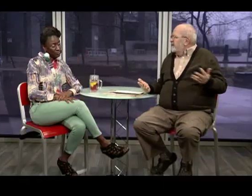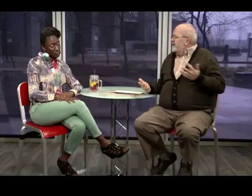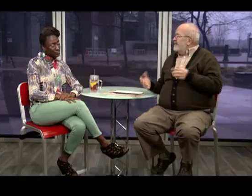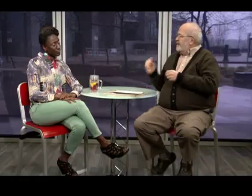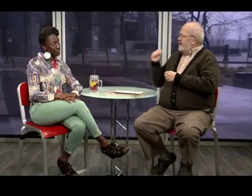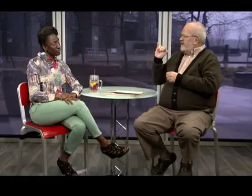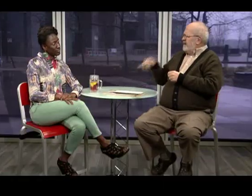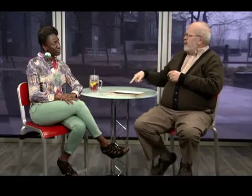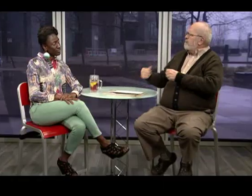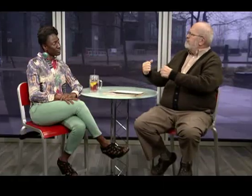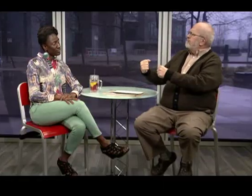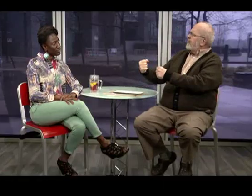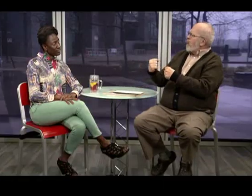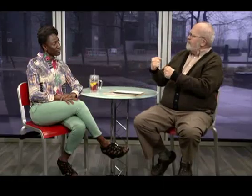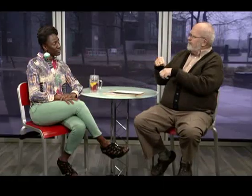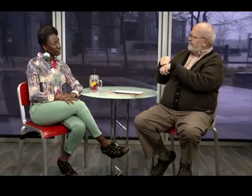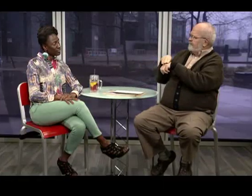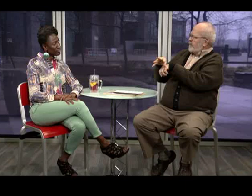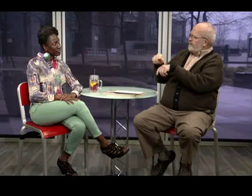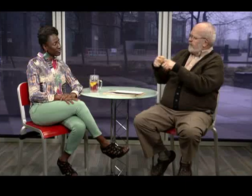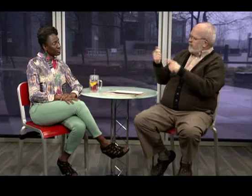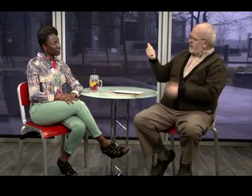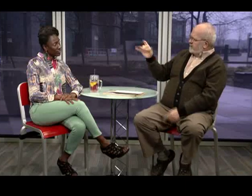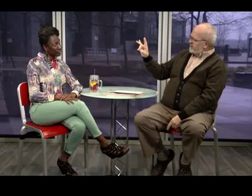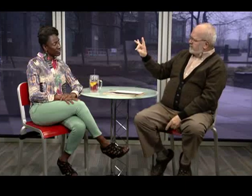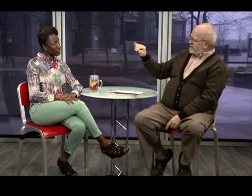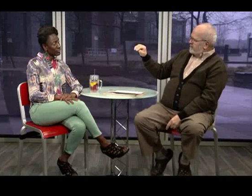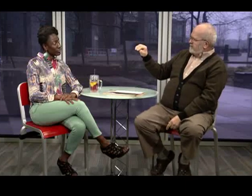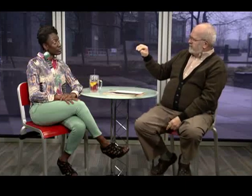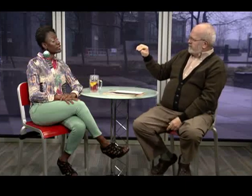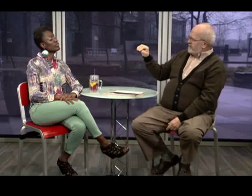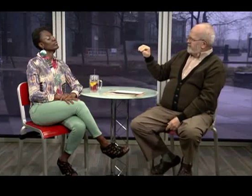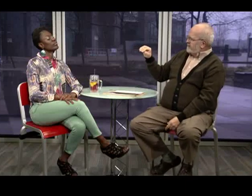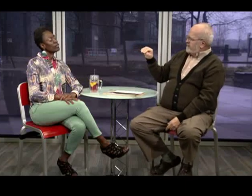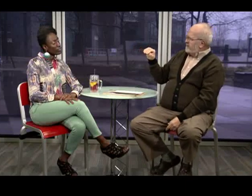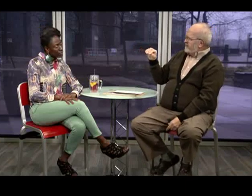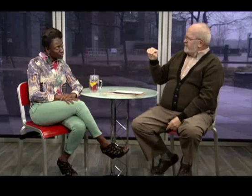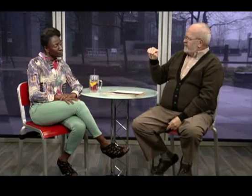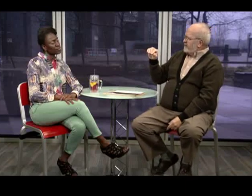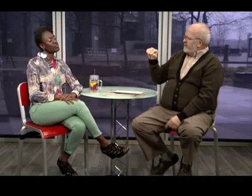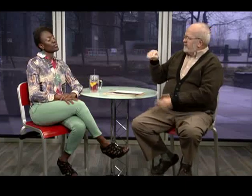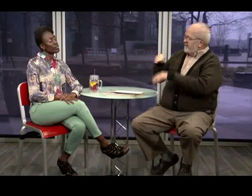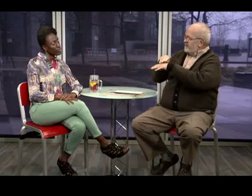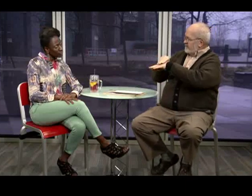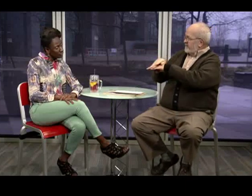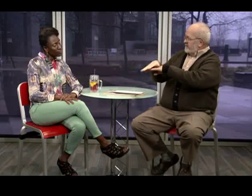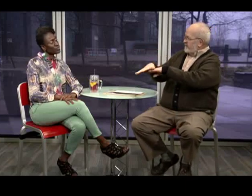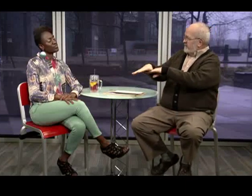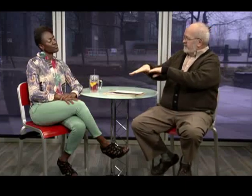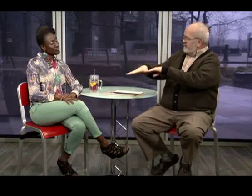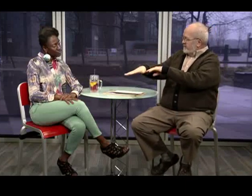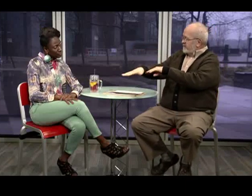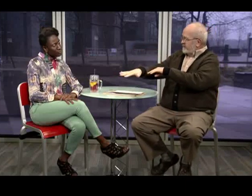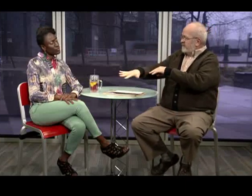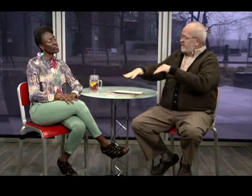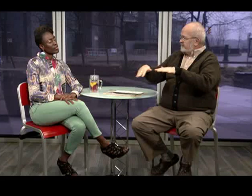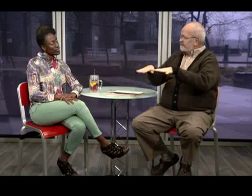way. Yeah, I know where you're coming from. And that is all from those powerful resolutions that were passed in